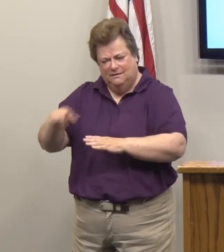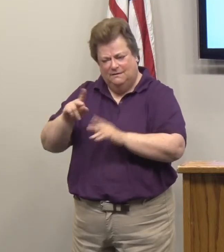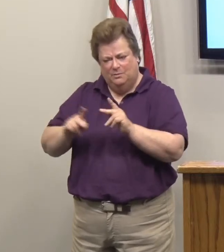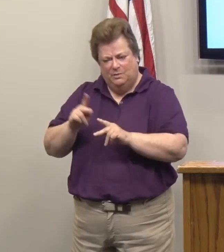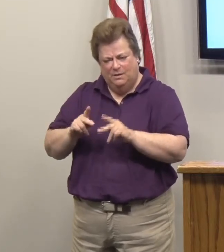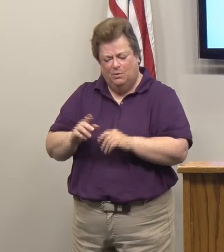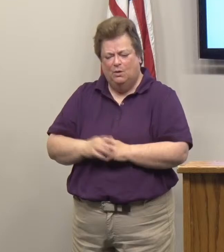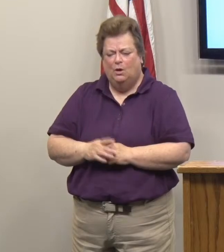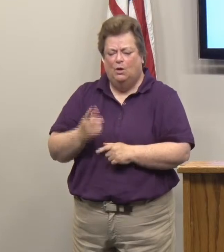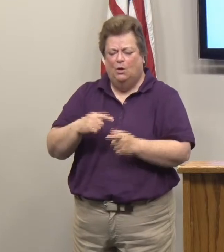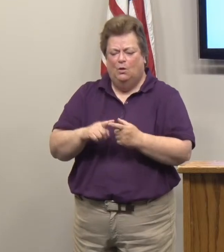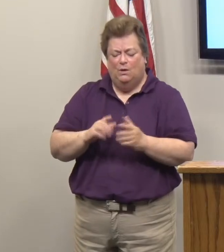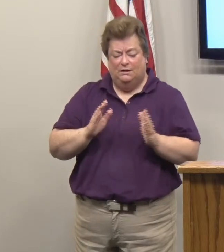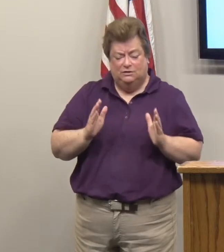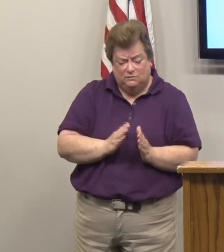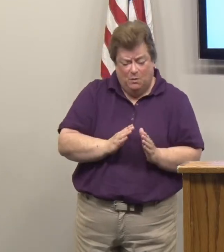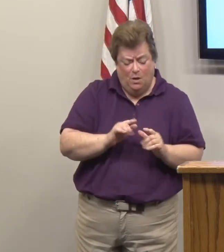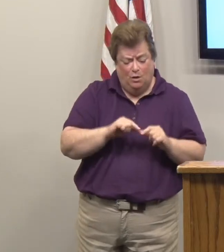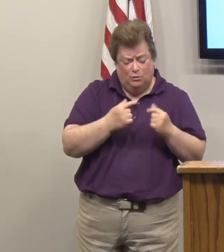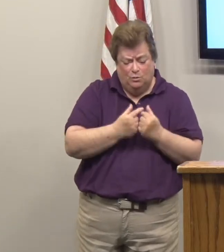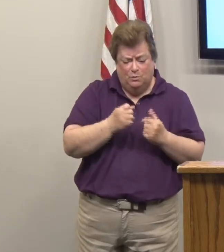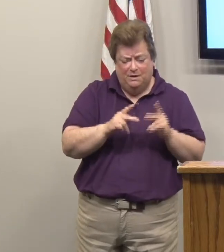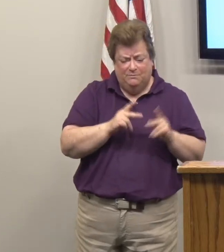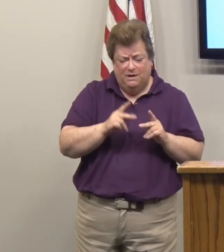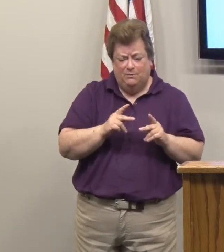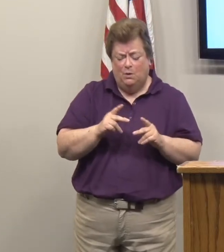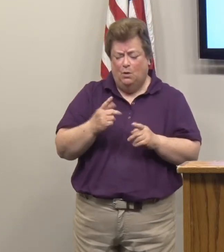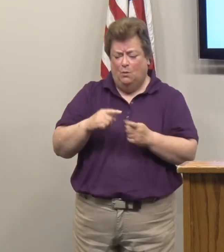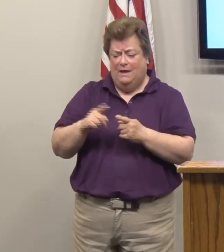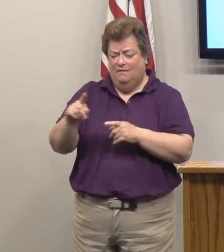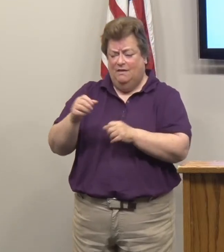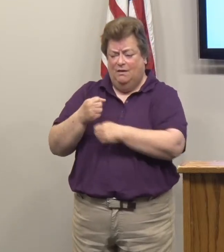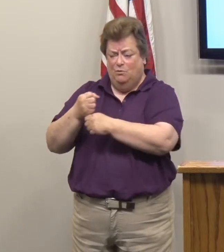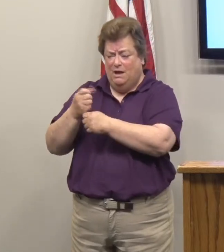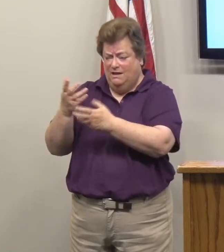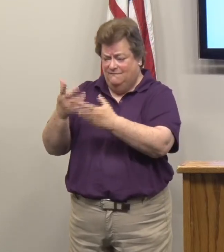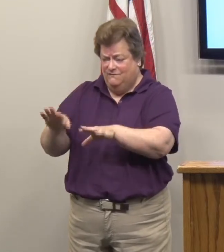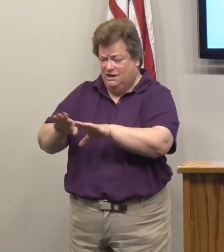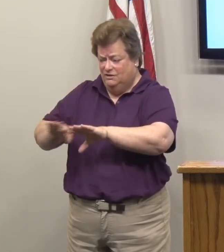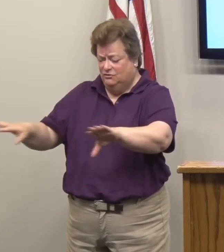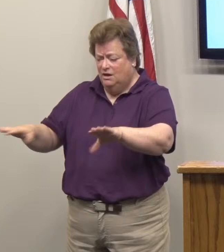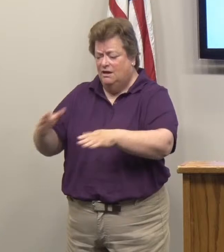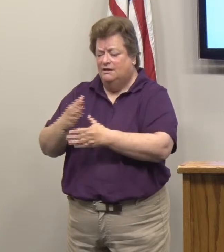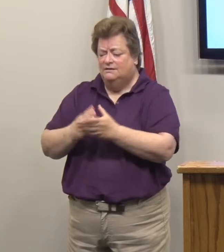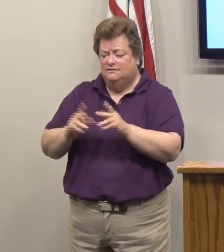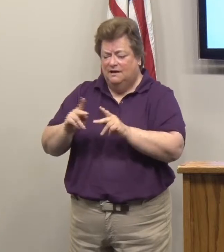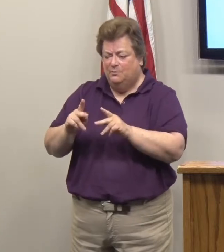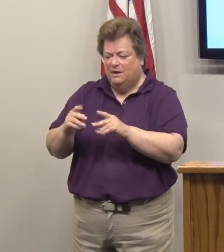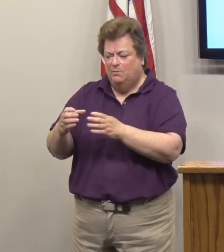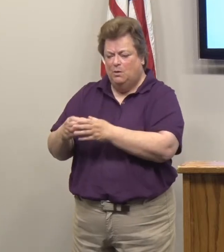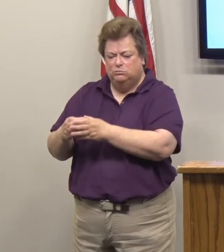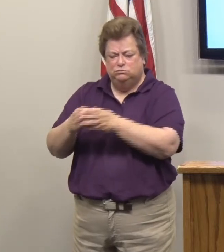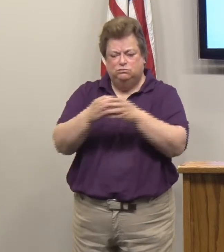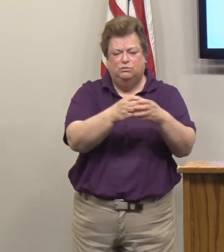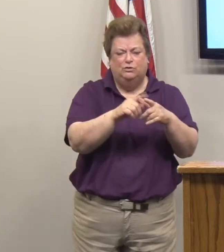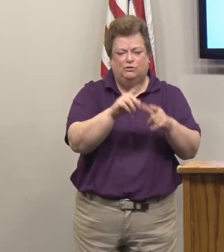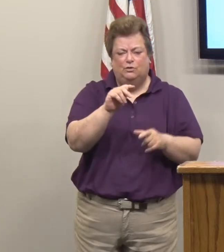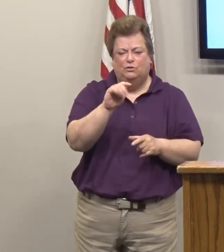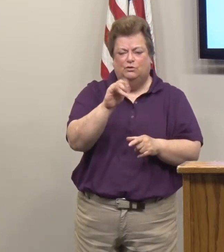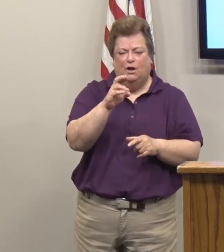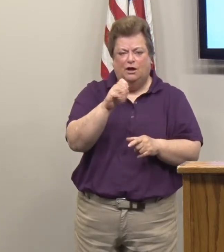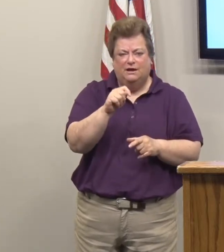property. The purpose of the curfew was not about arresting people, it's not about arresting peaceful protesters, but to